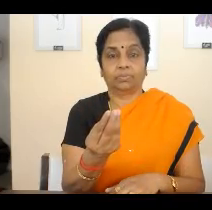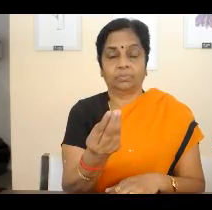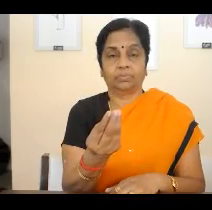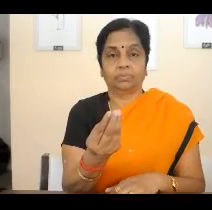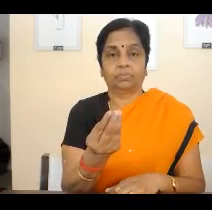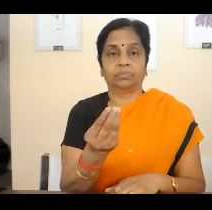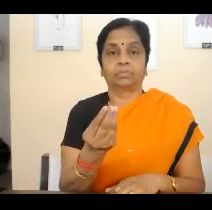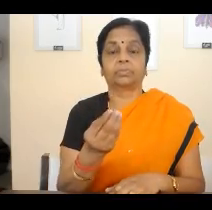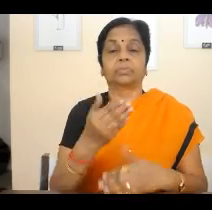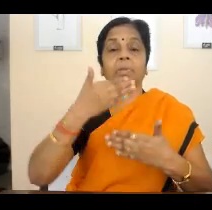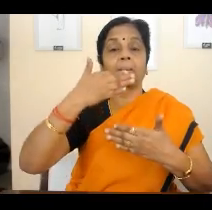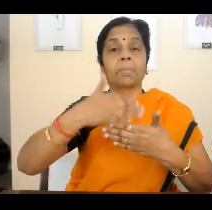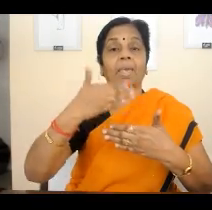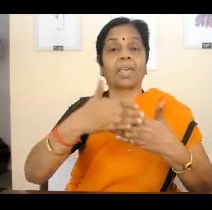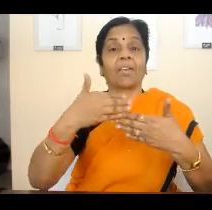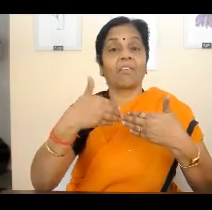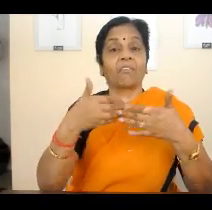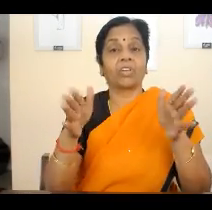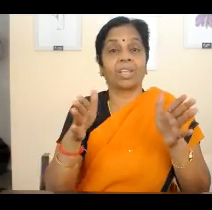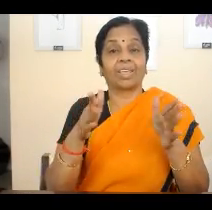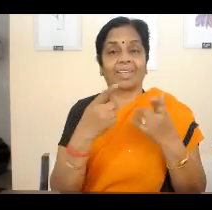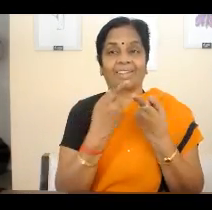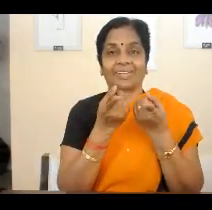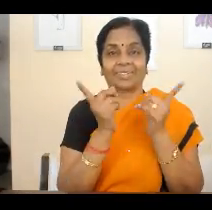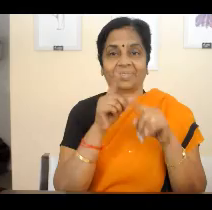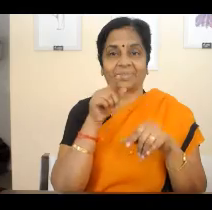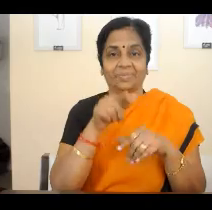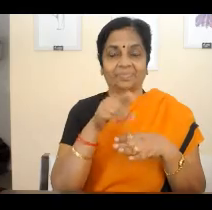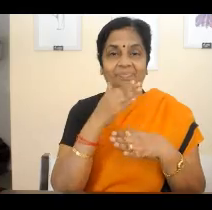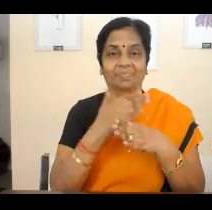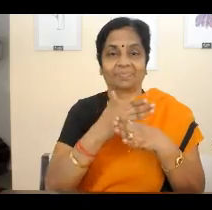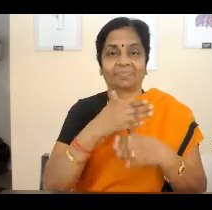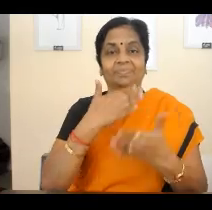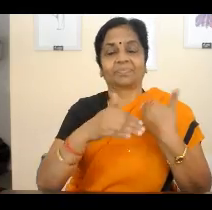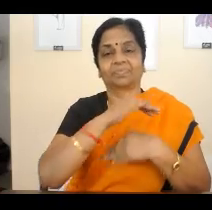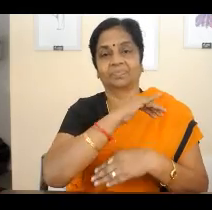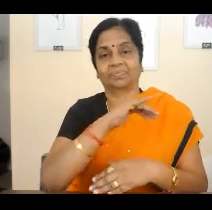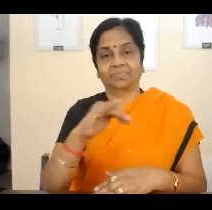and barrier-free environment to employees with disabilities.